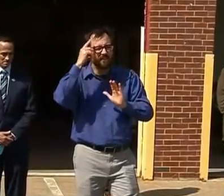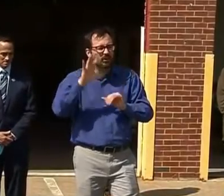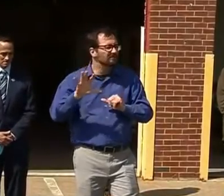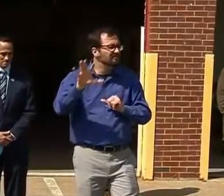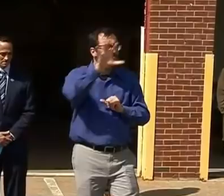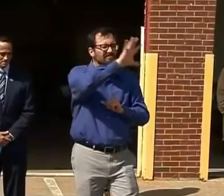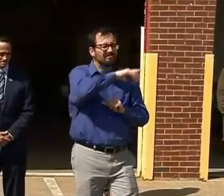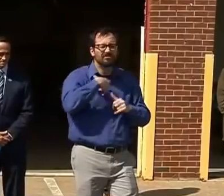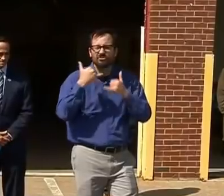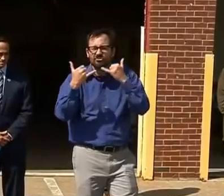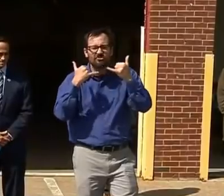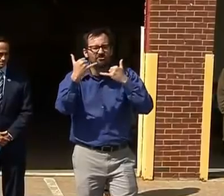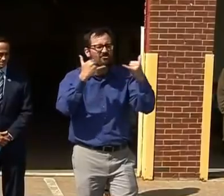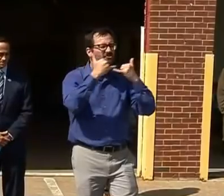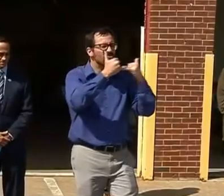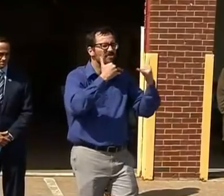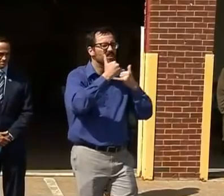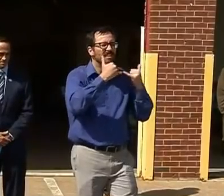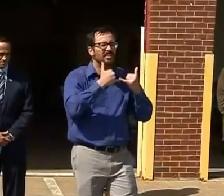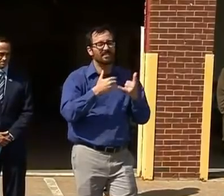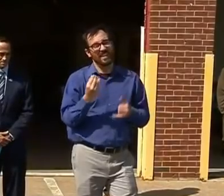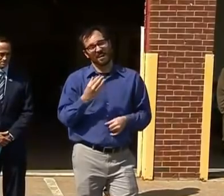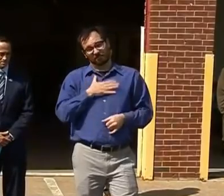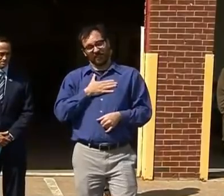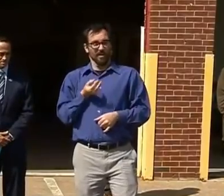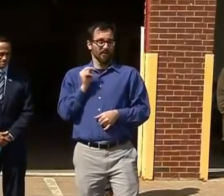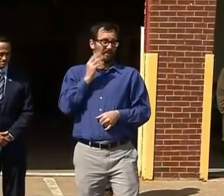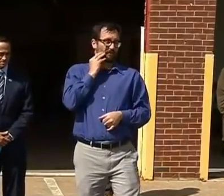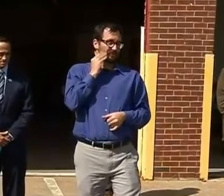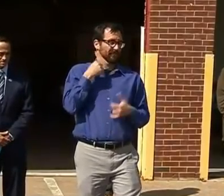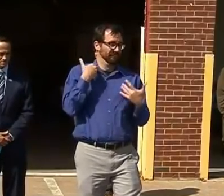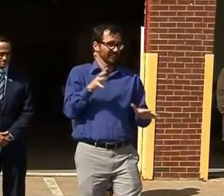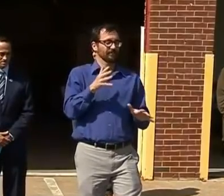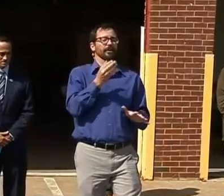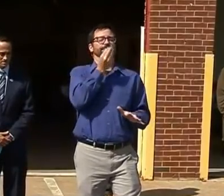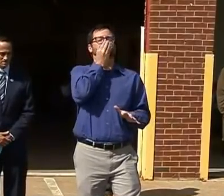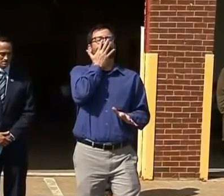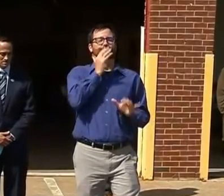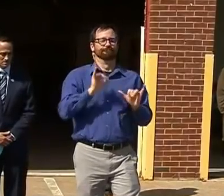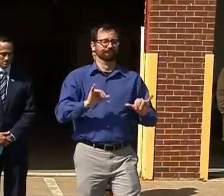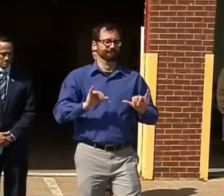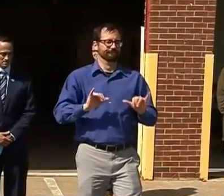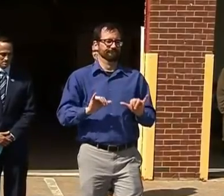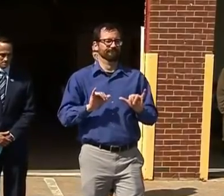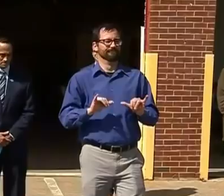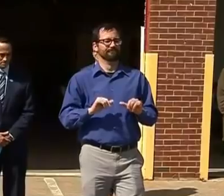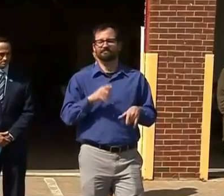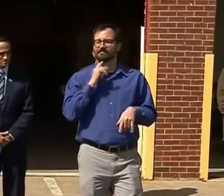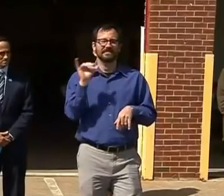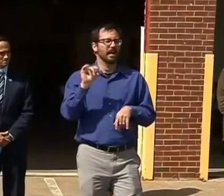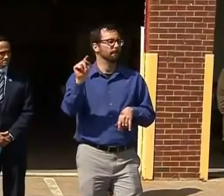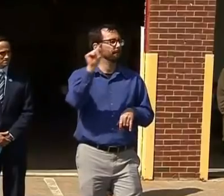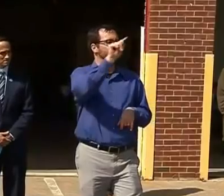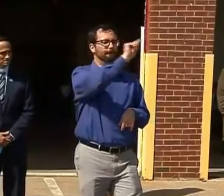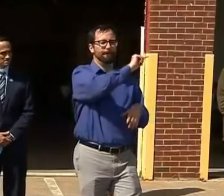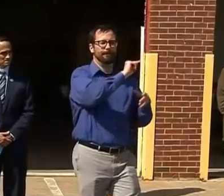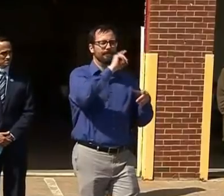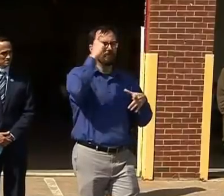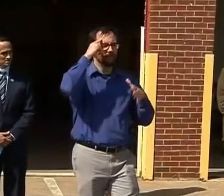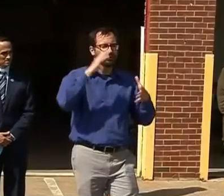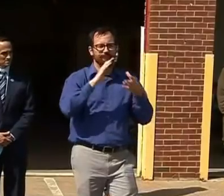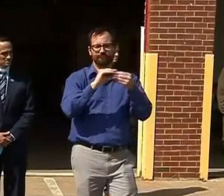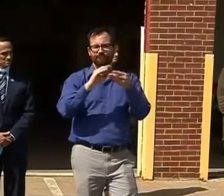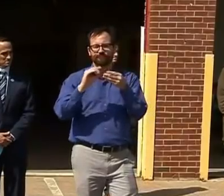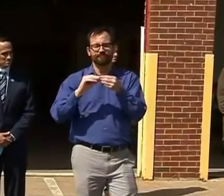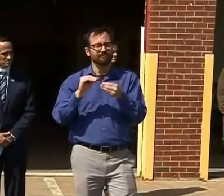well, I've had my own experience with respect to this, which I've spoken of. There are plenty of other governors who've had similar experiences, but we'll follow up with Milford. What's your